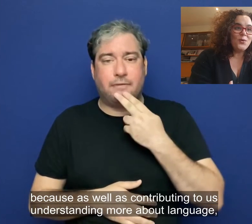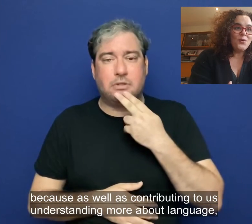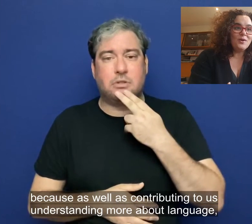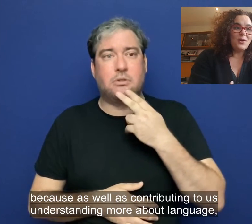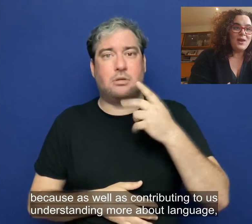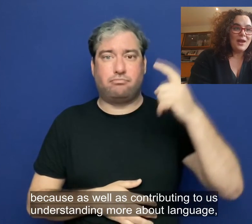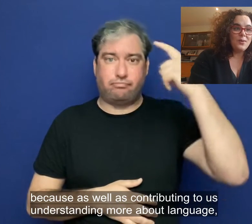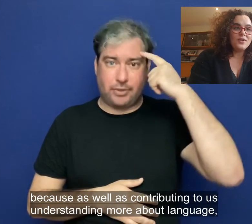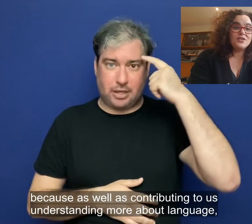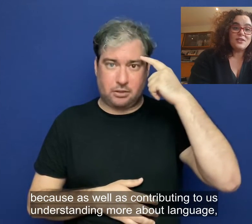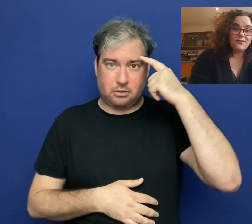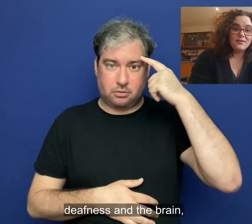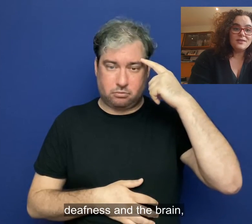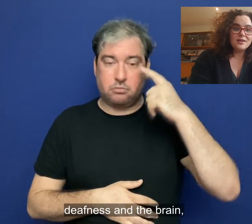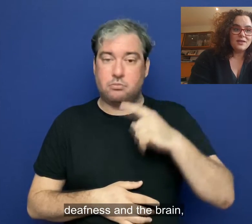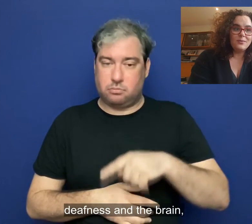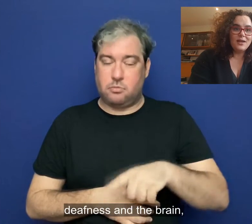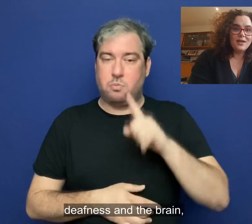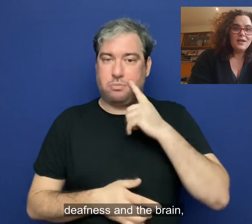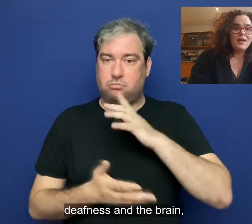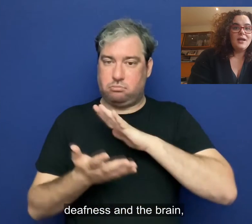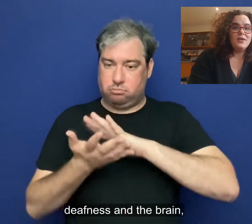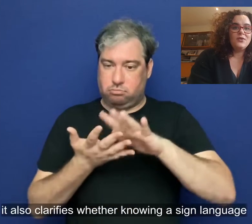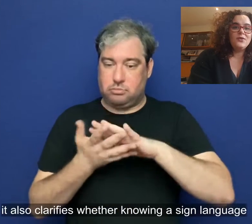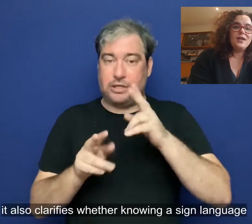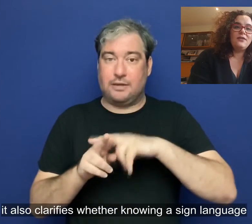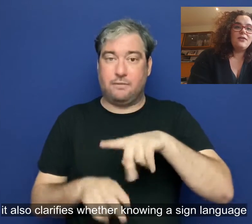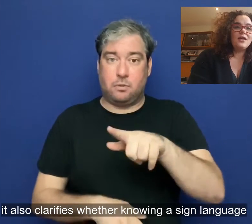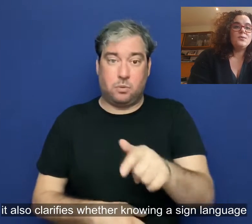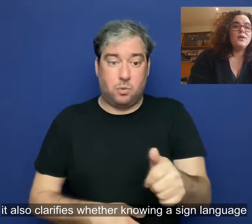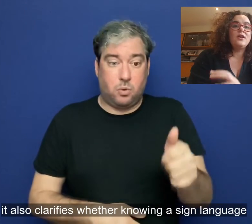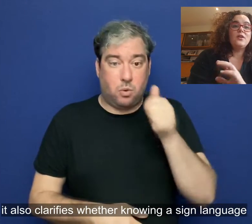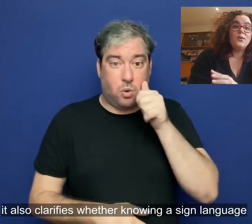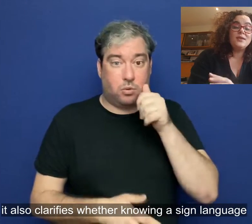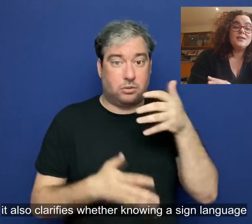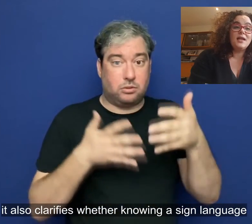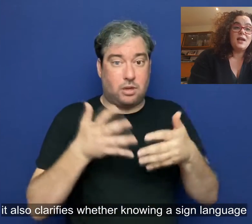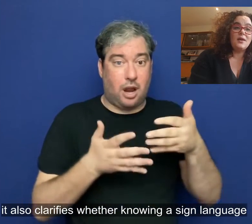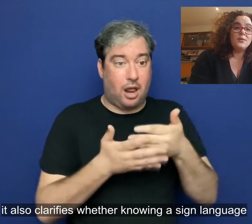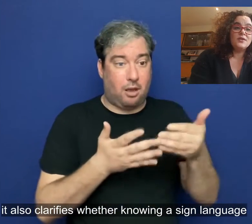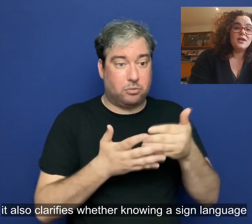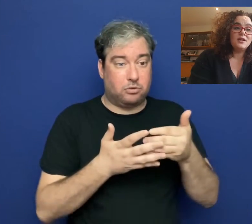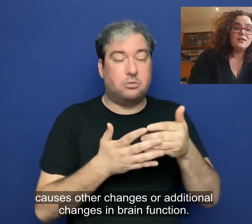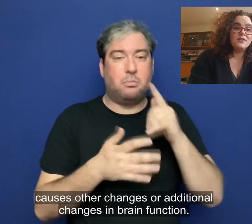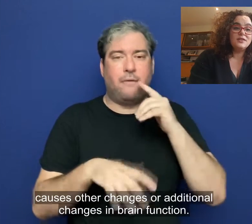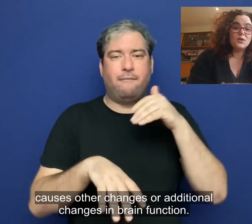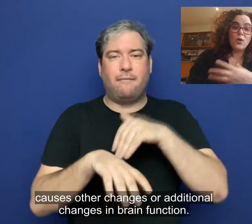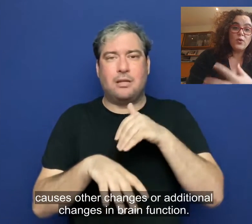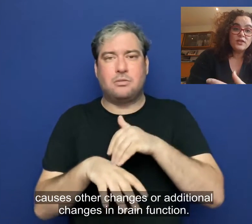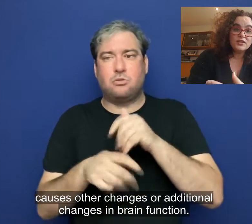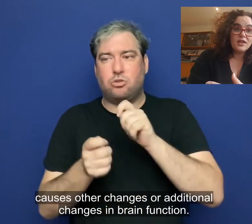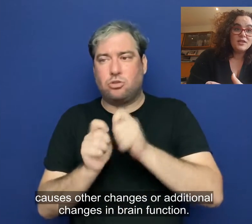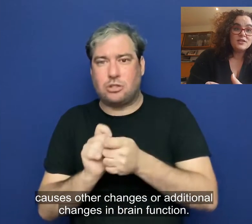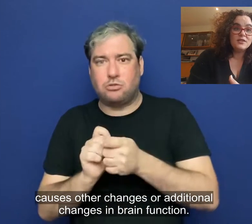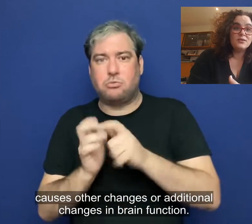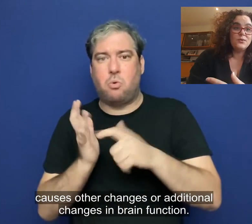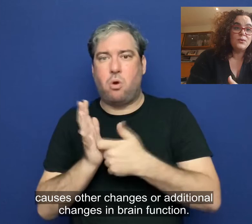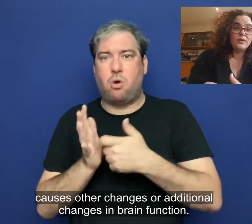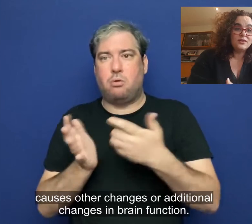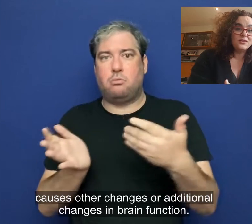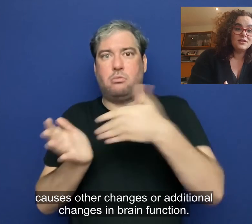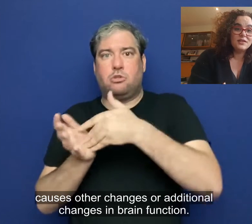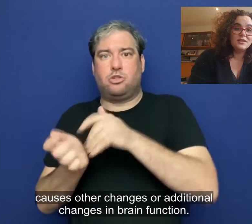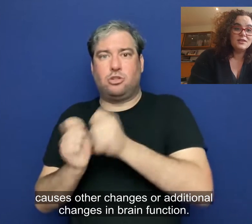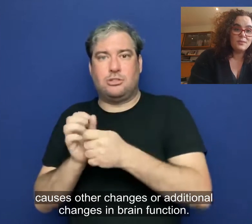understanding more about language, deafness, and the brain, it also clarifies whether knowing a sign language causes other changes